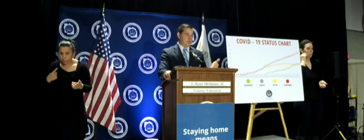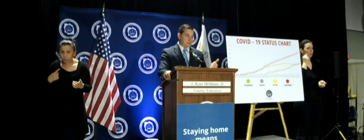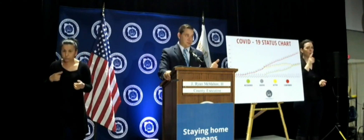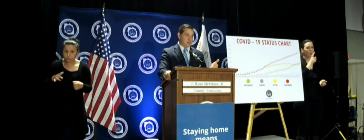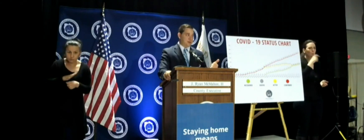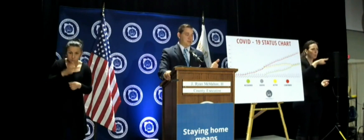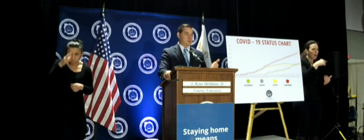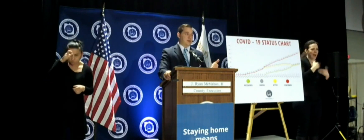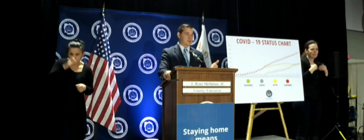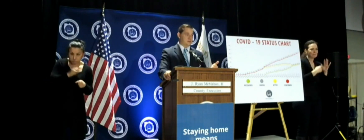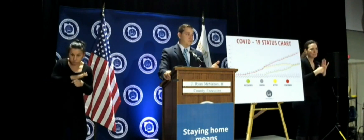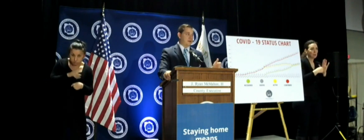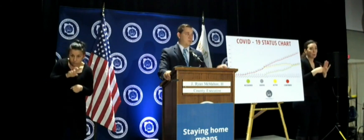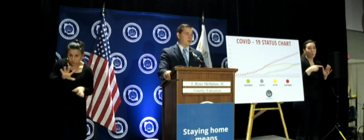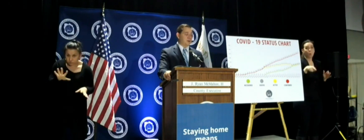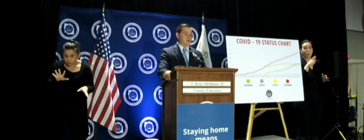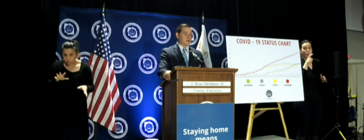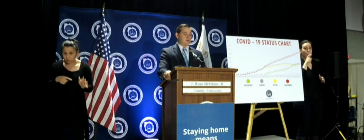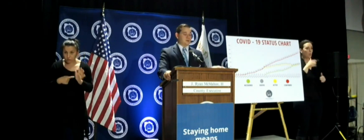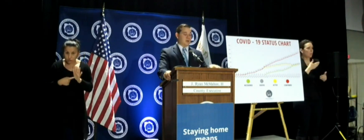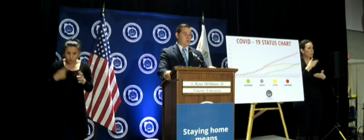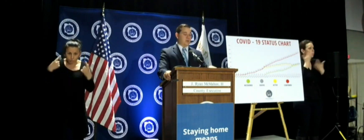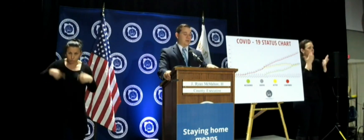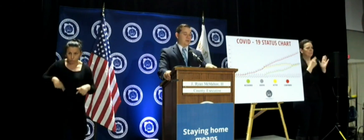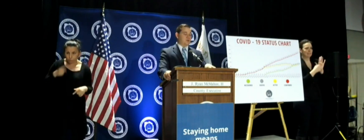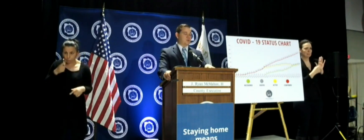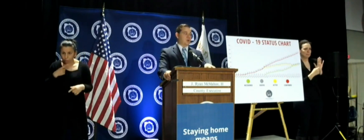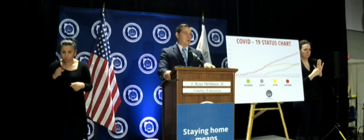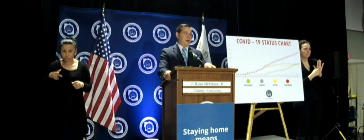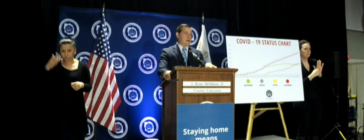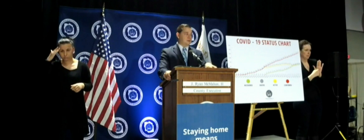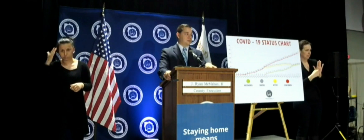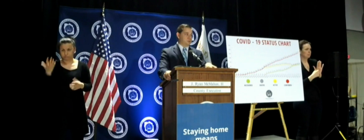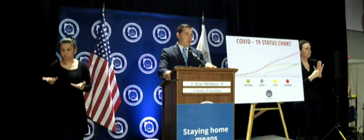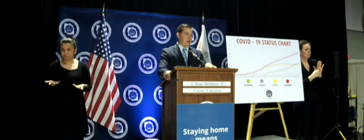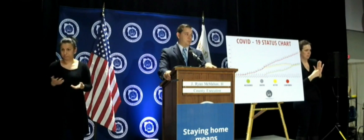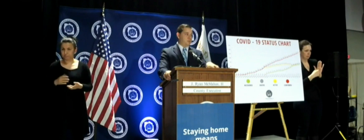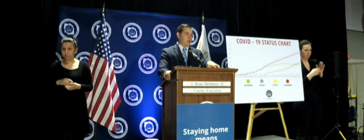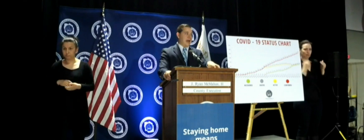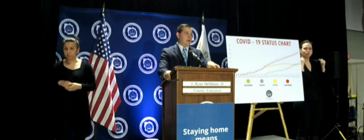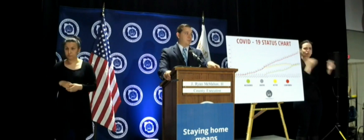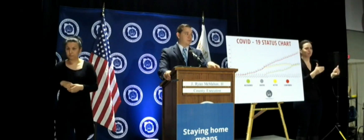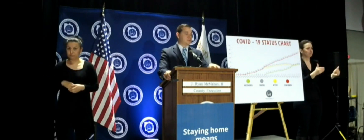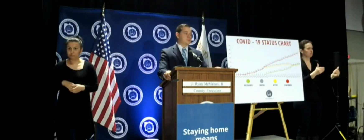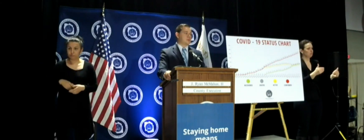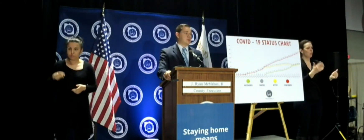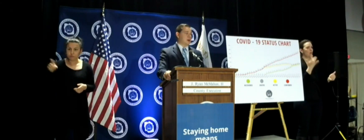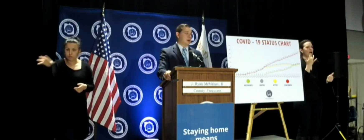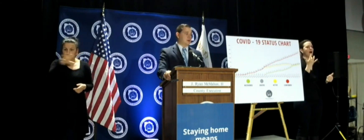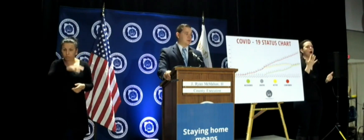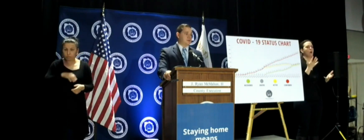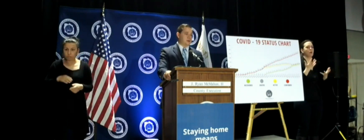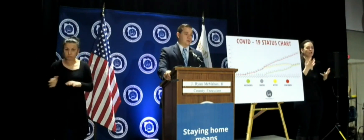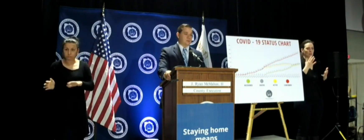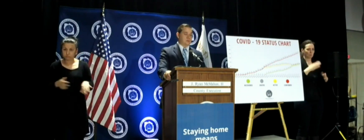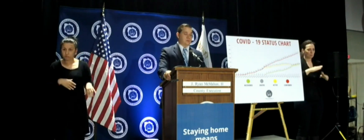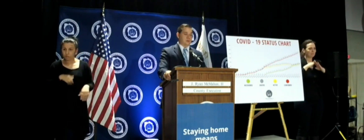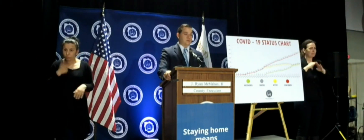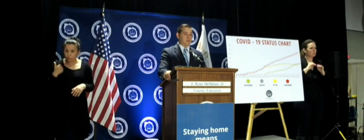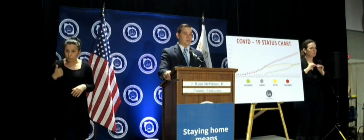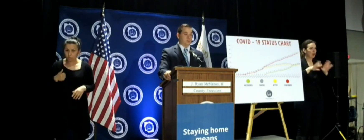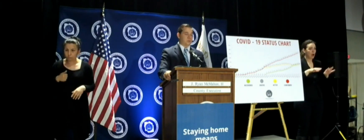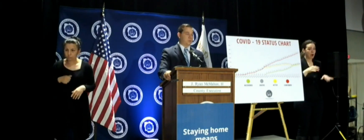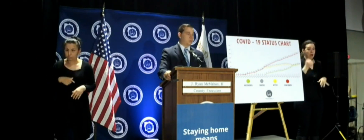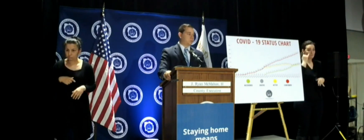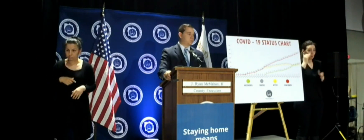who's asymptomatic that's positive, if anybody, so that we can control that spread before it happens. These are